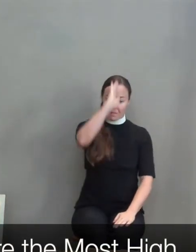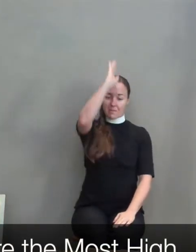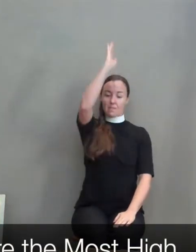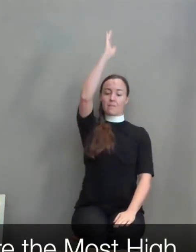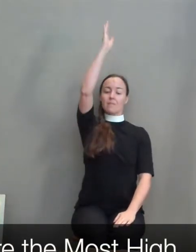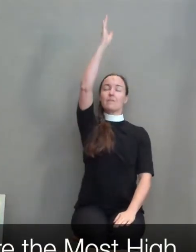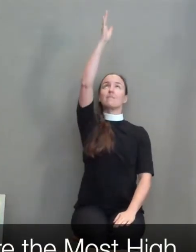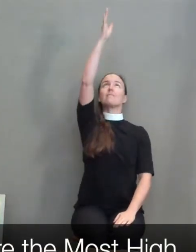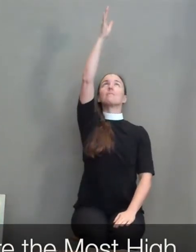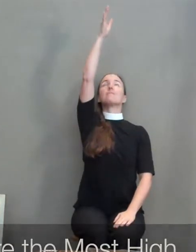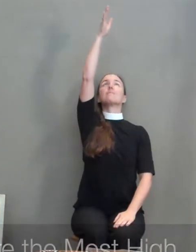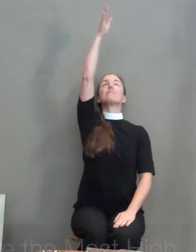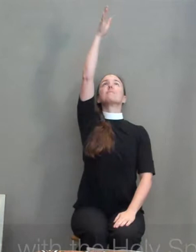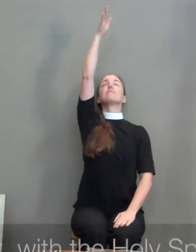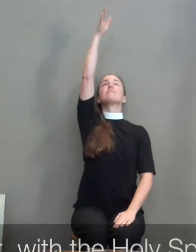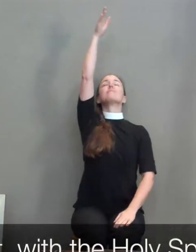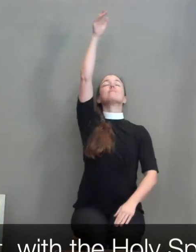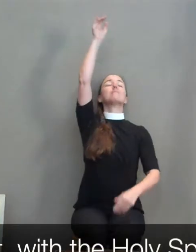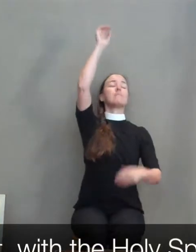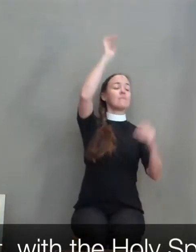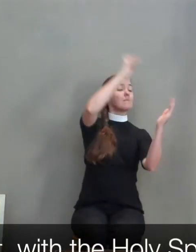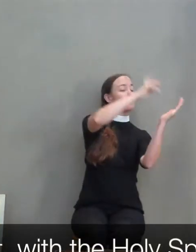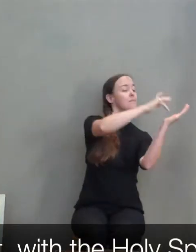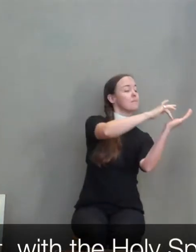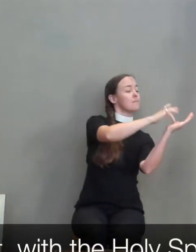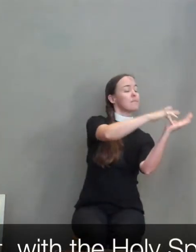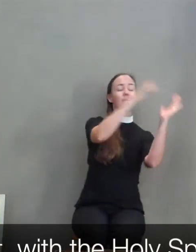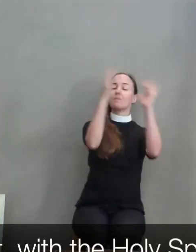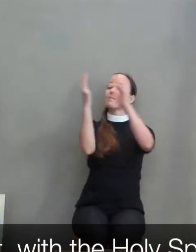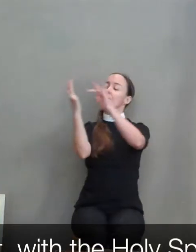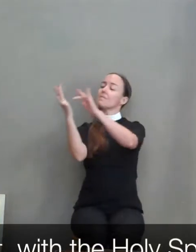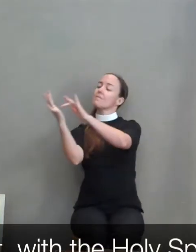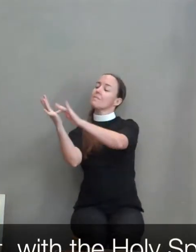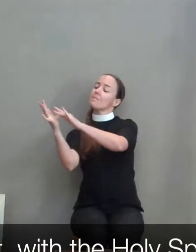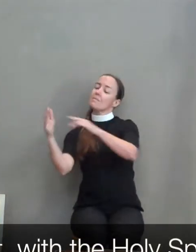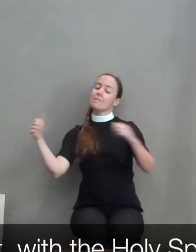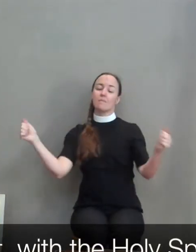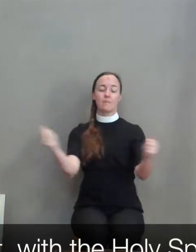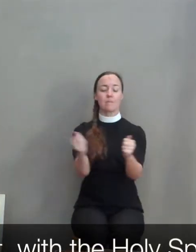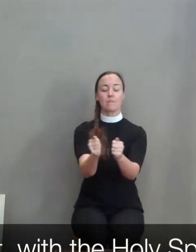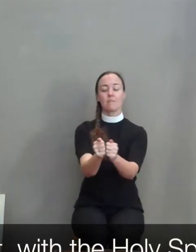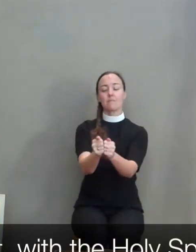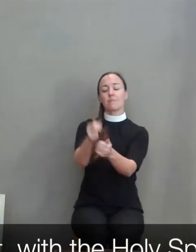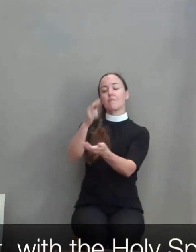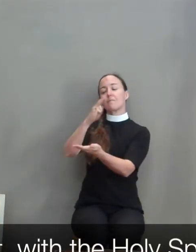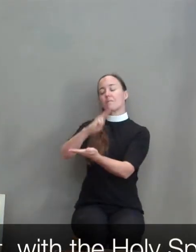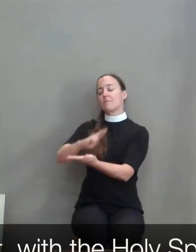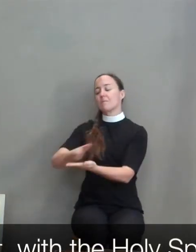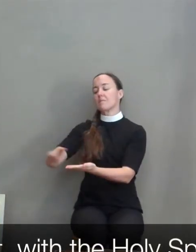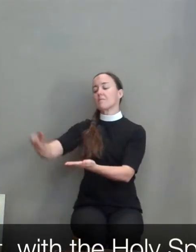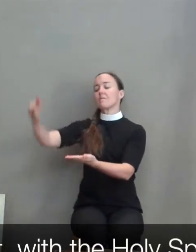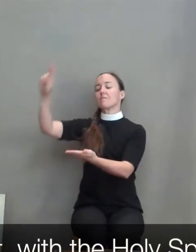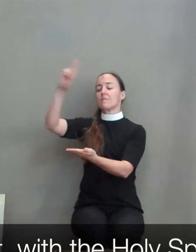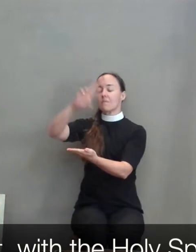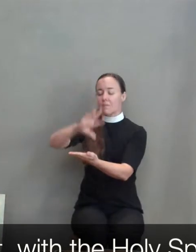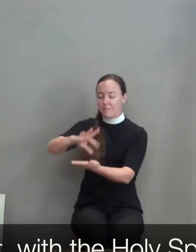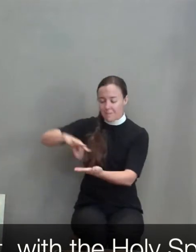Most High, Jesus Christ, with the Holy